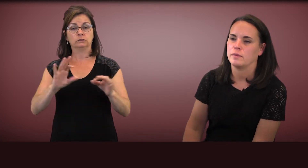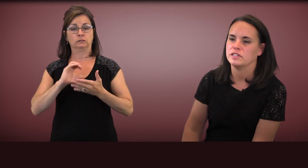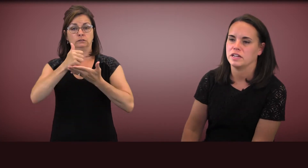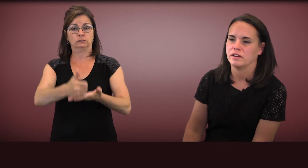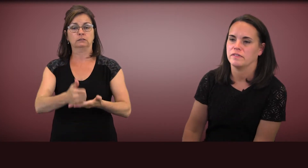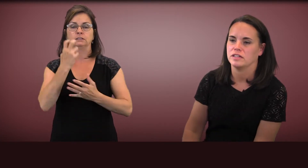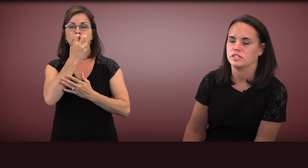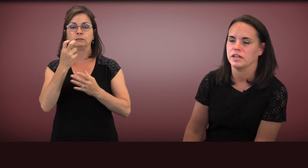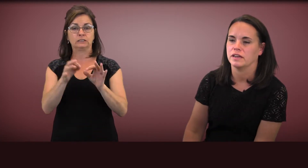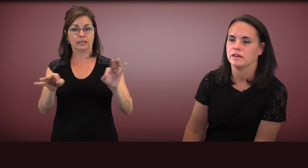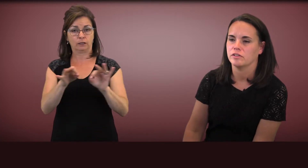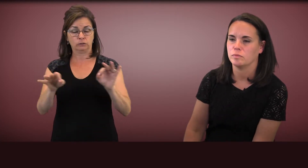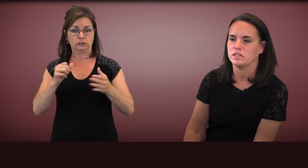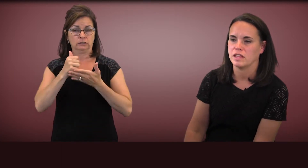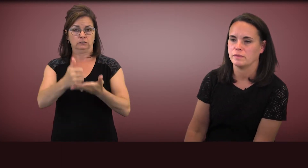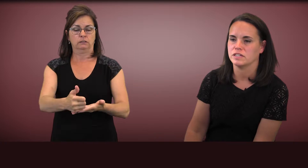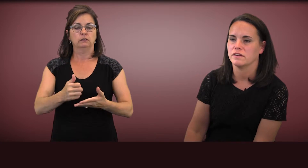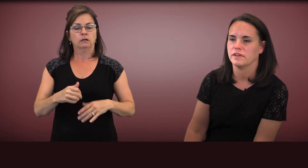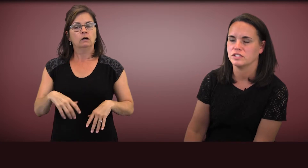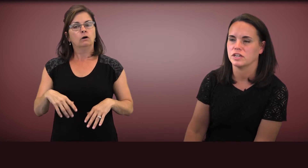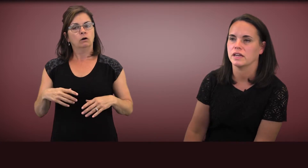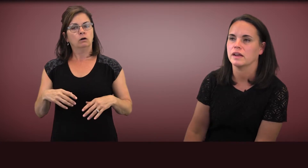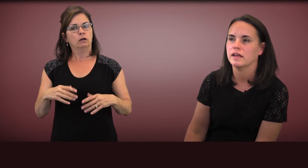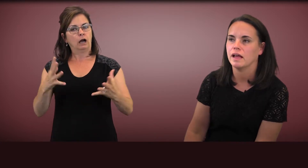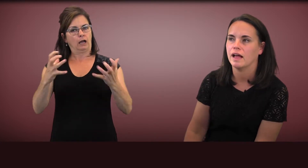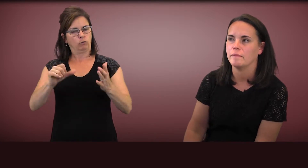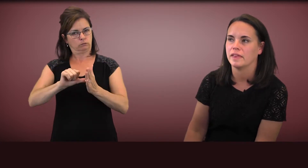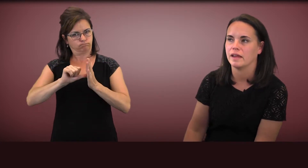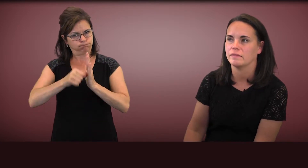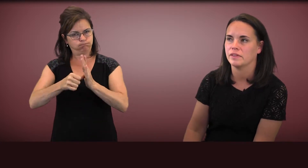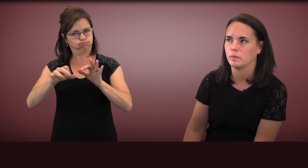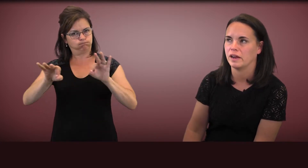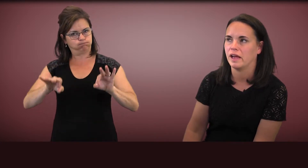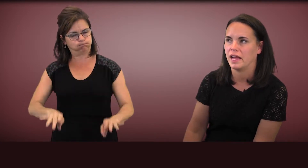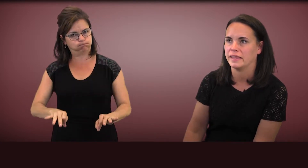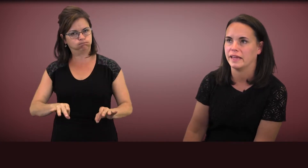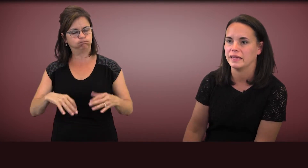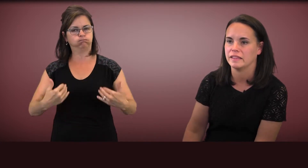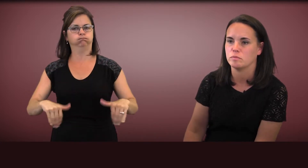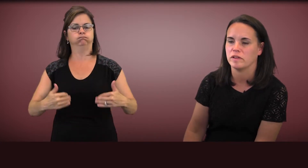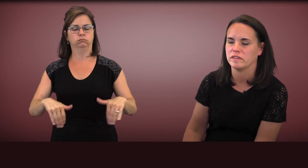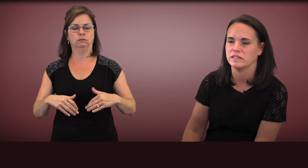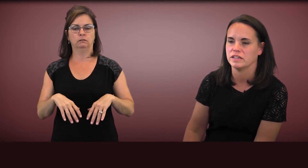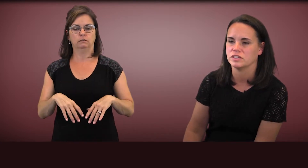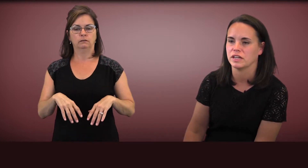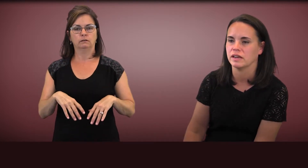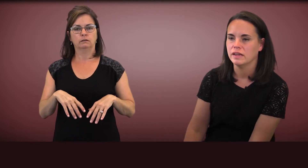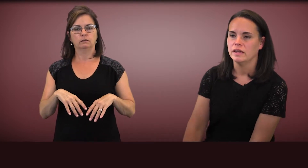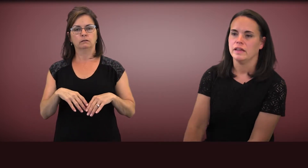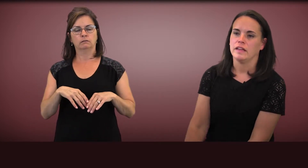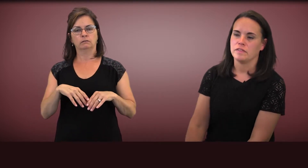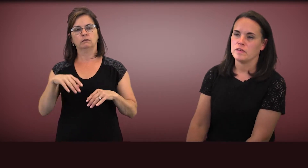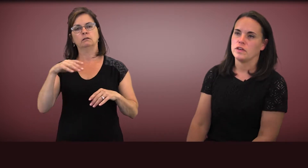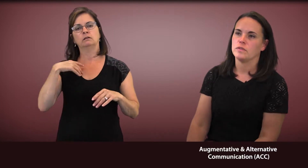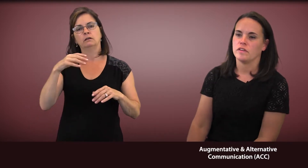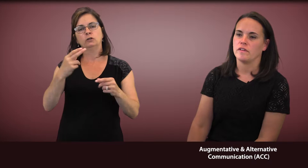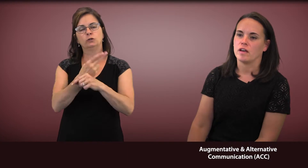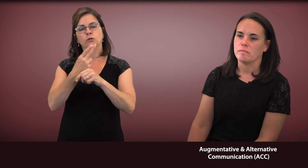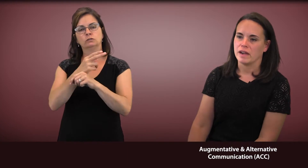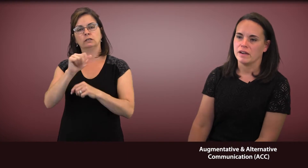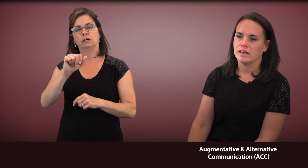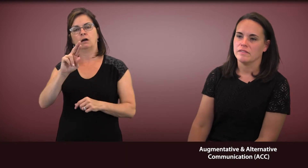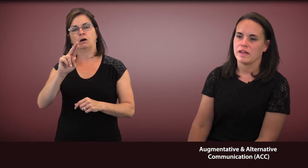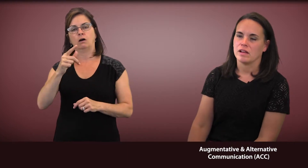Another language intervention or speech-language intervention that I really want to highlight in this presentation is the use